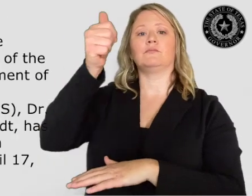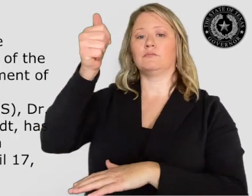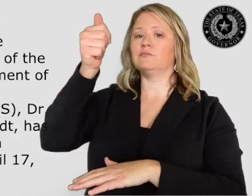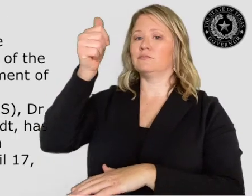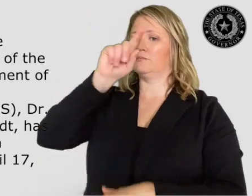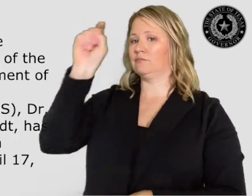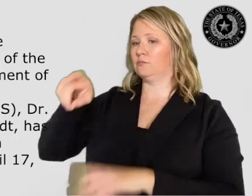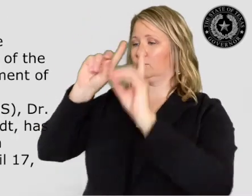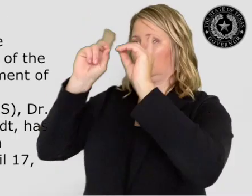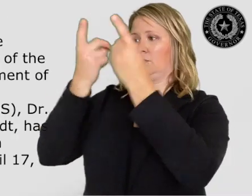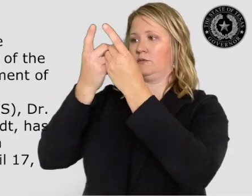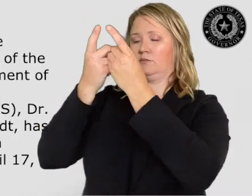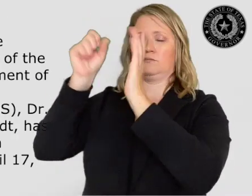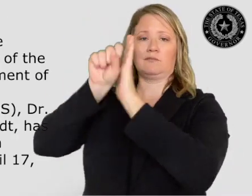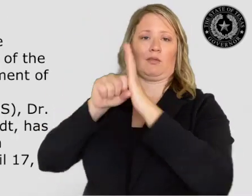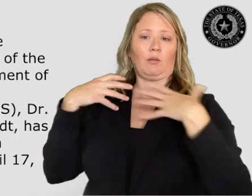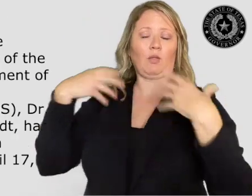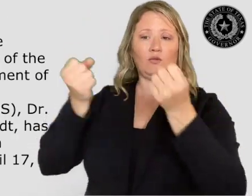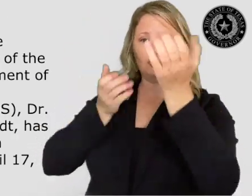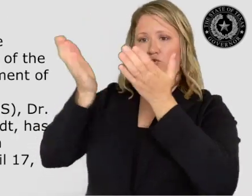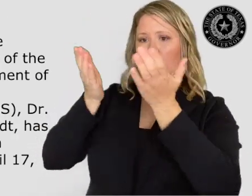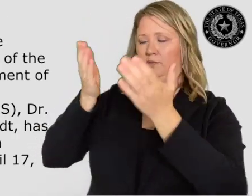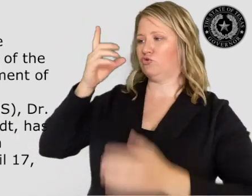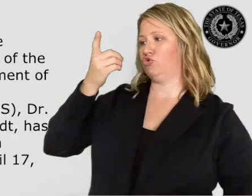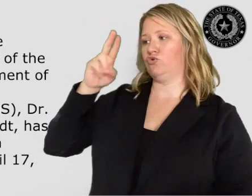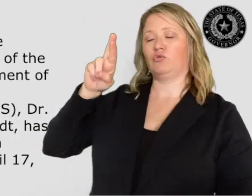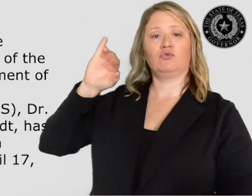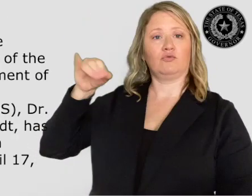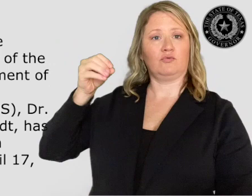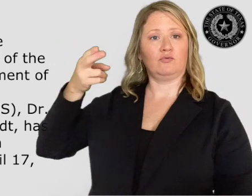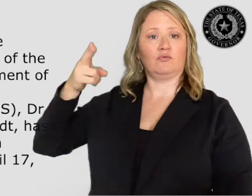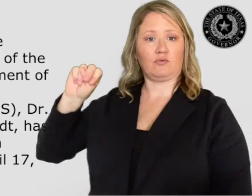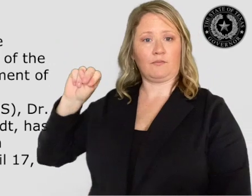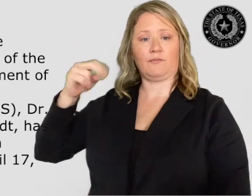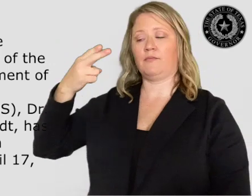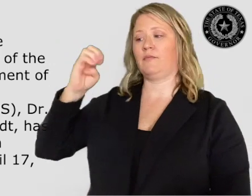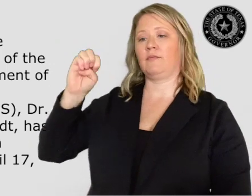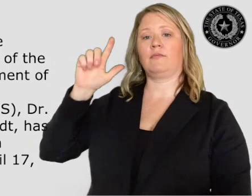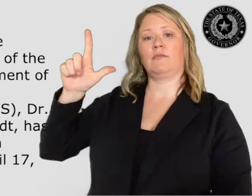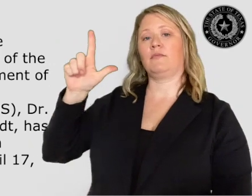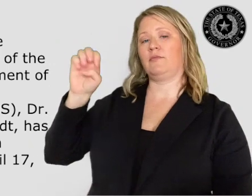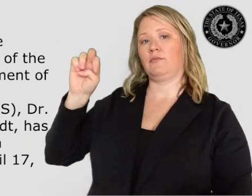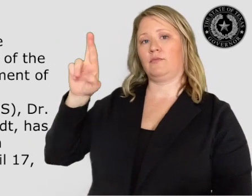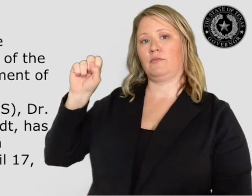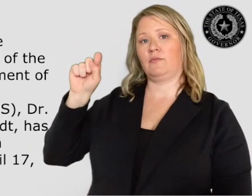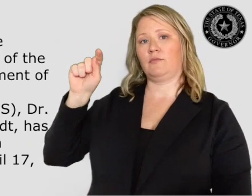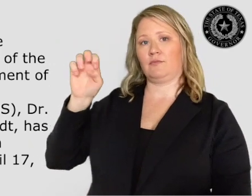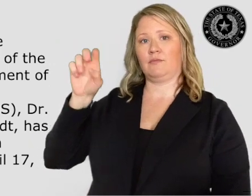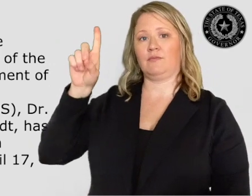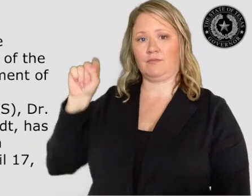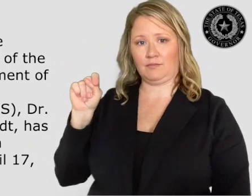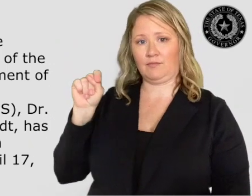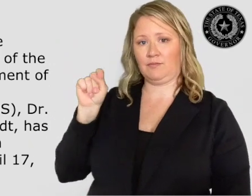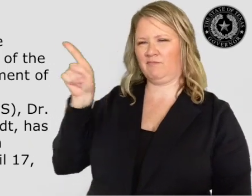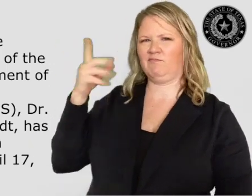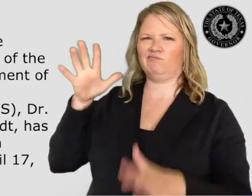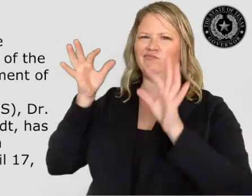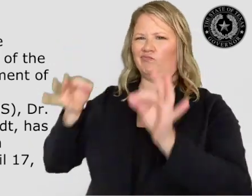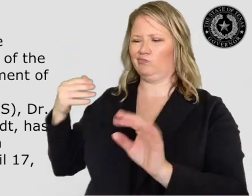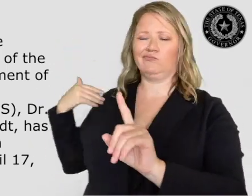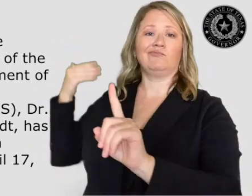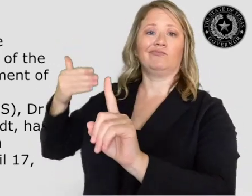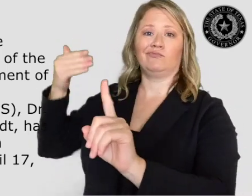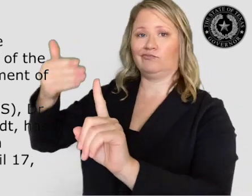whereas the Commissioner of the Texas Department of State Health Services, Dr. John Hellerstedt, has determined on March